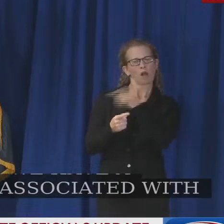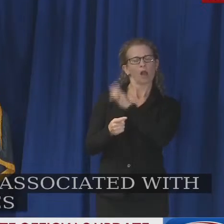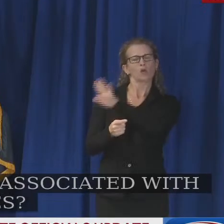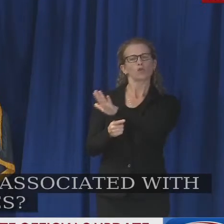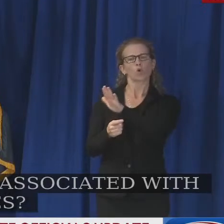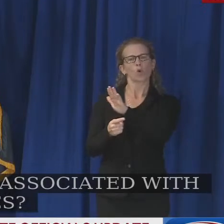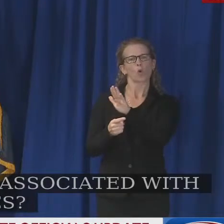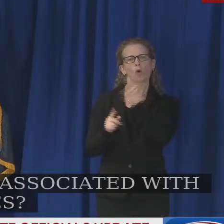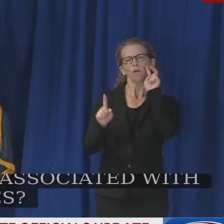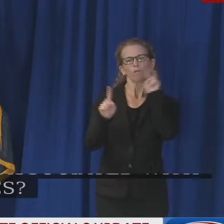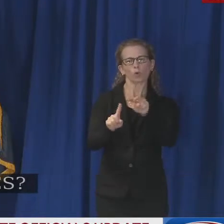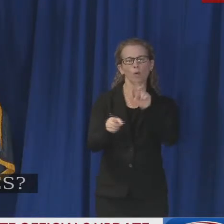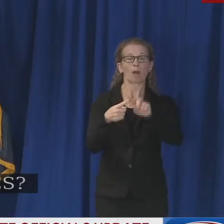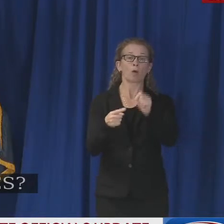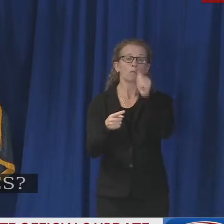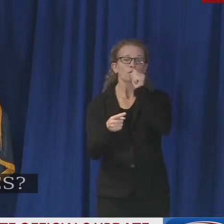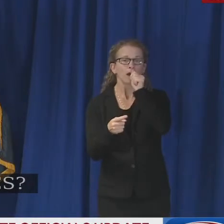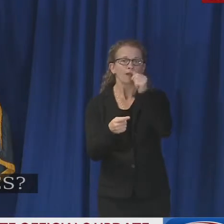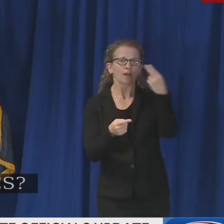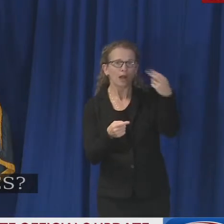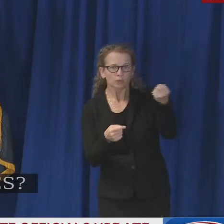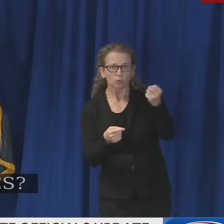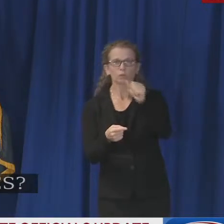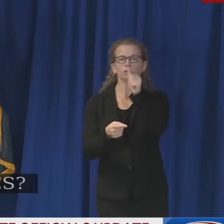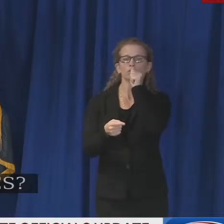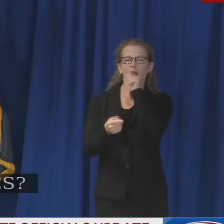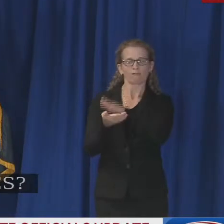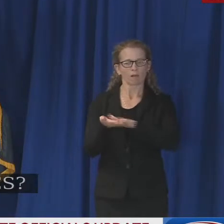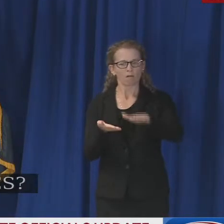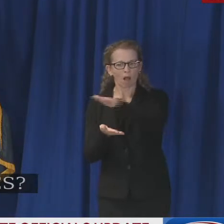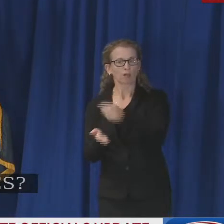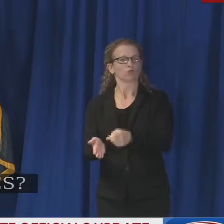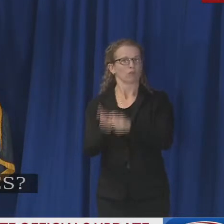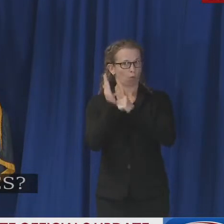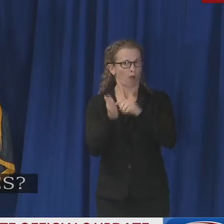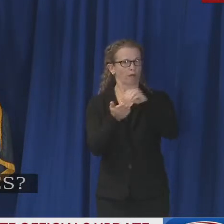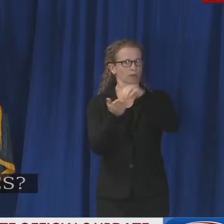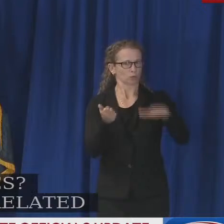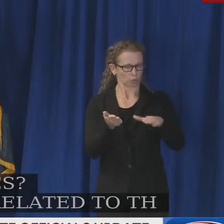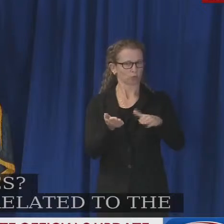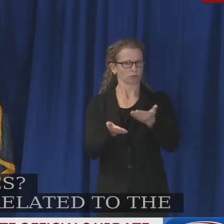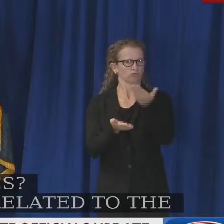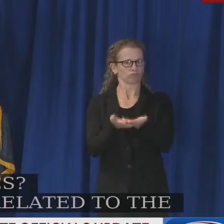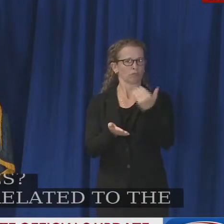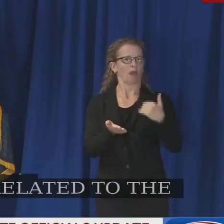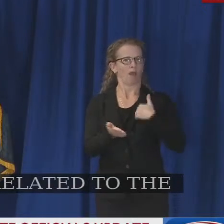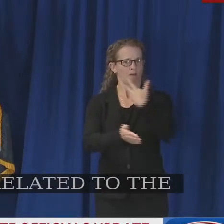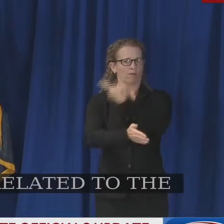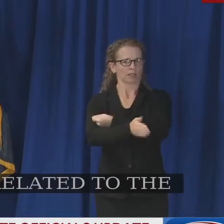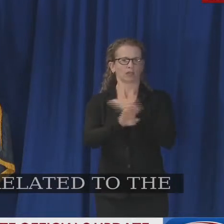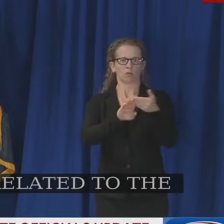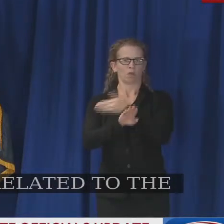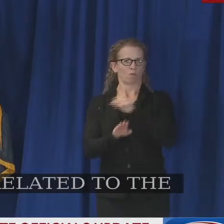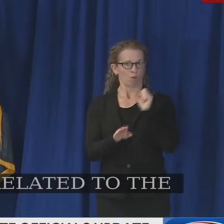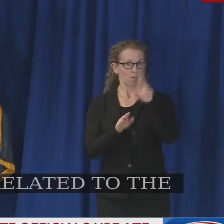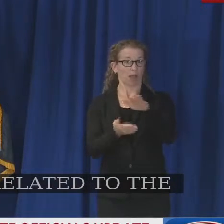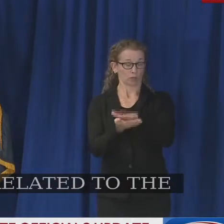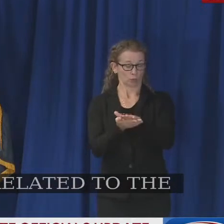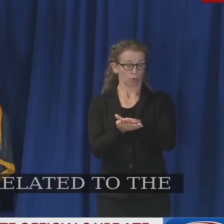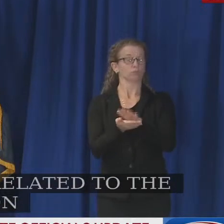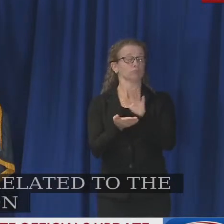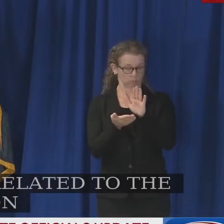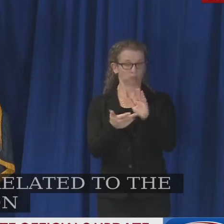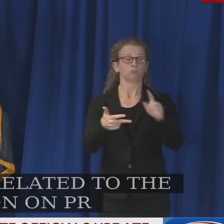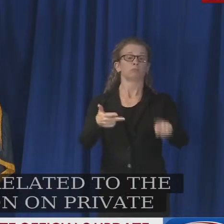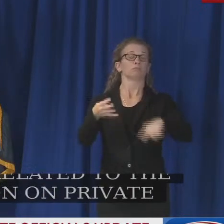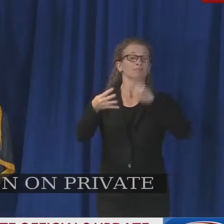high schools and colleges requiring students to show proof of vaccination before they return to school. And my final question